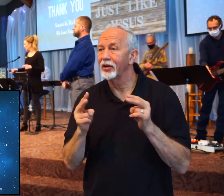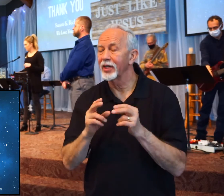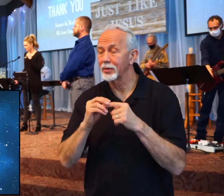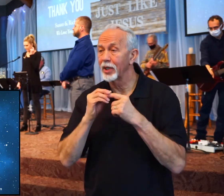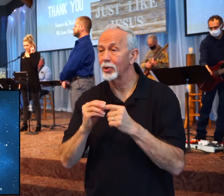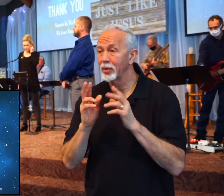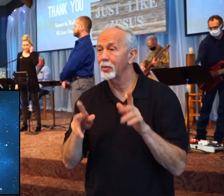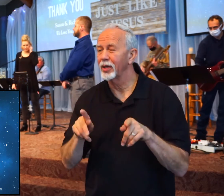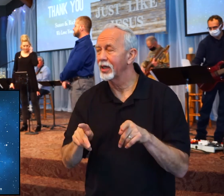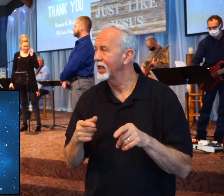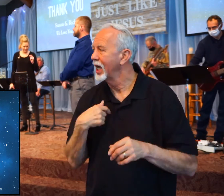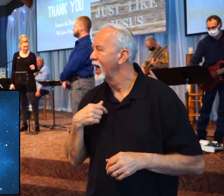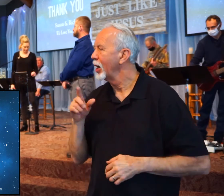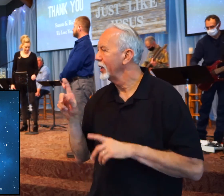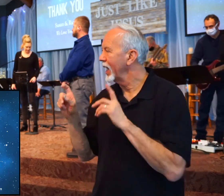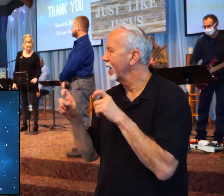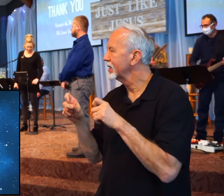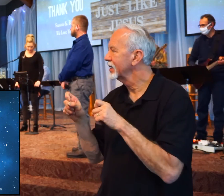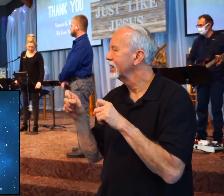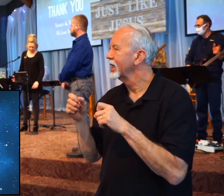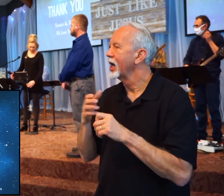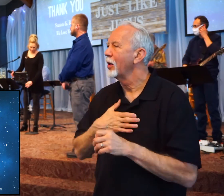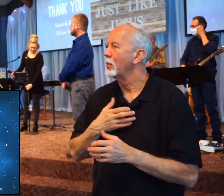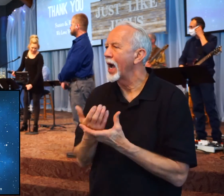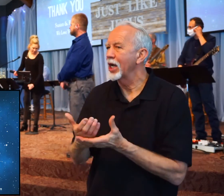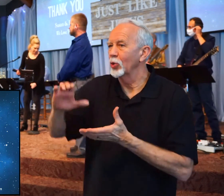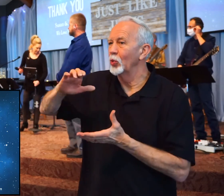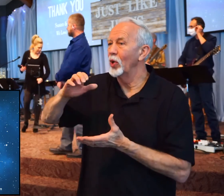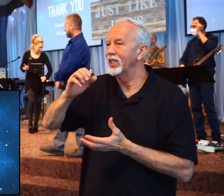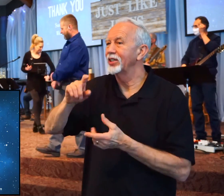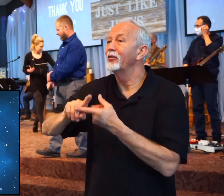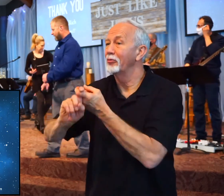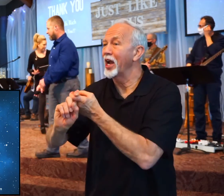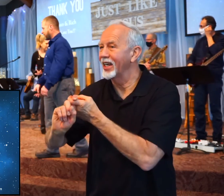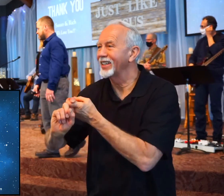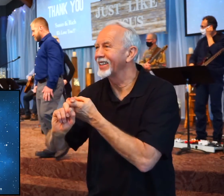people. And so I'm going to ask my rich friend